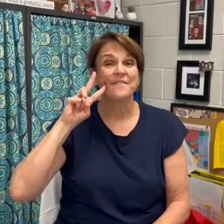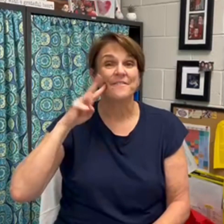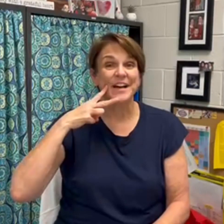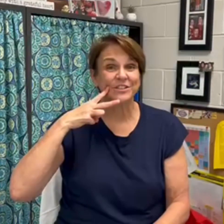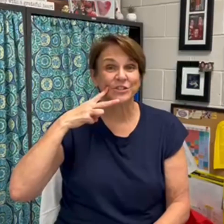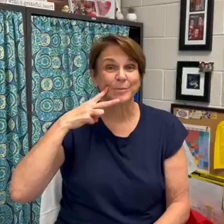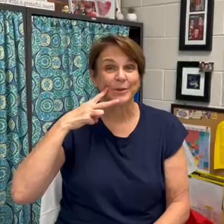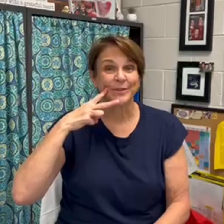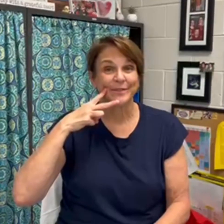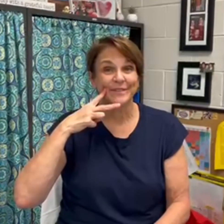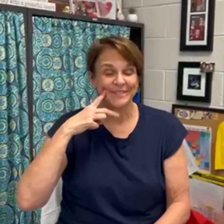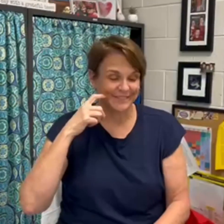Vegetable.